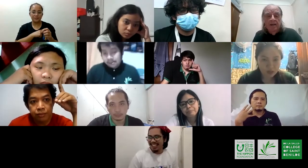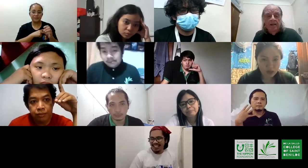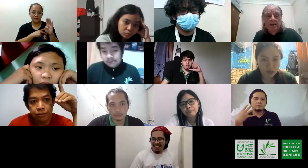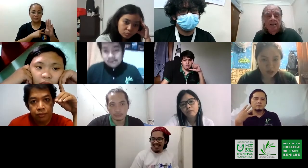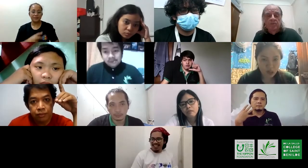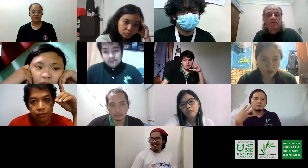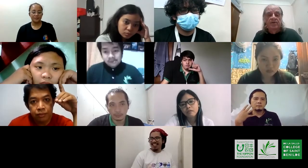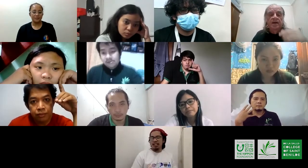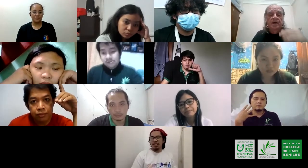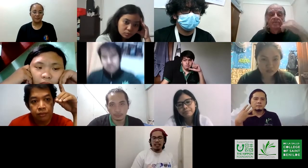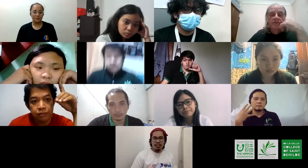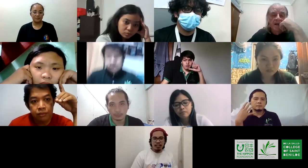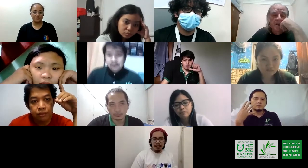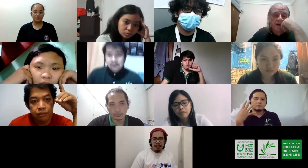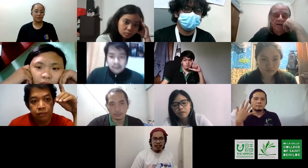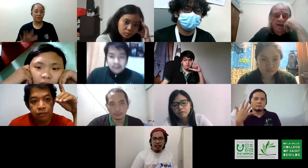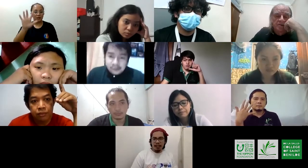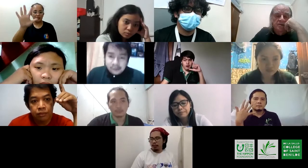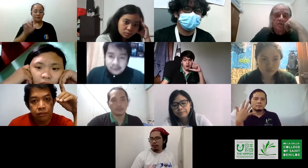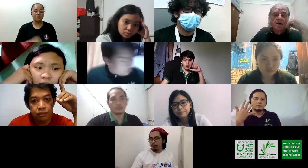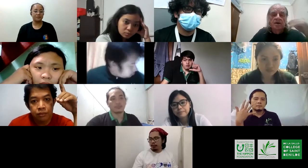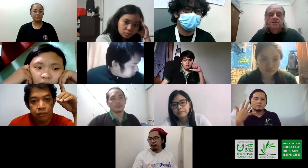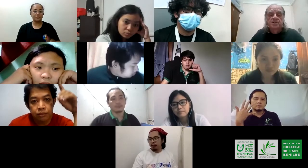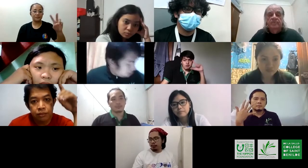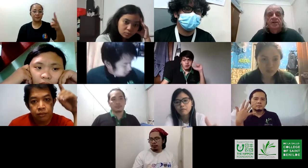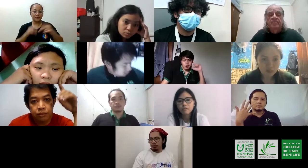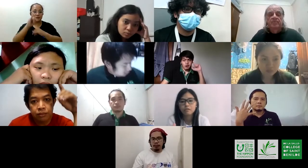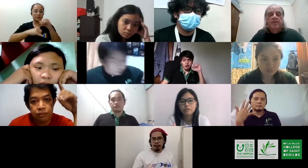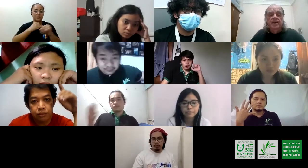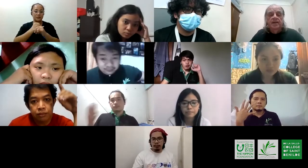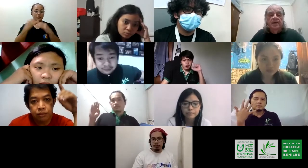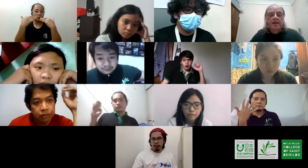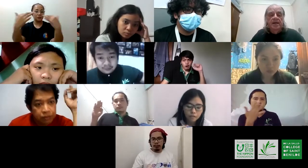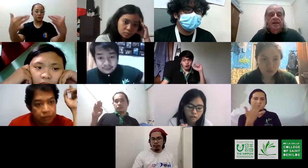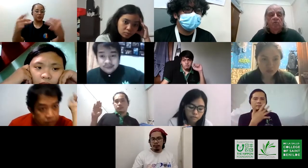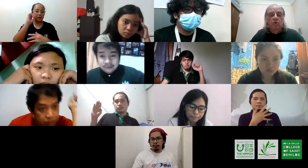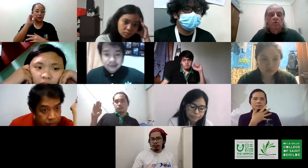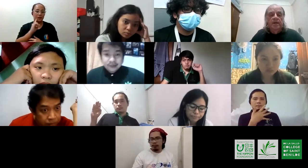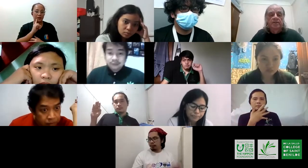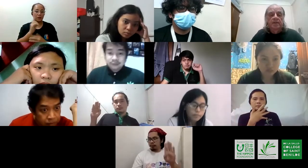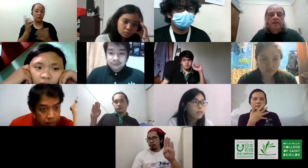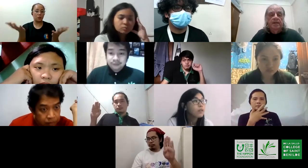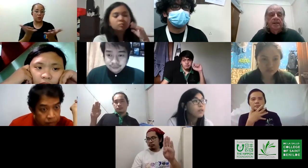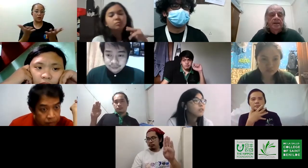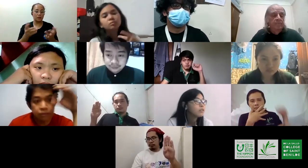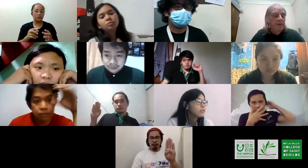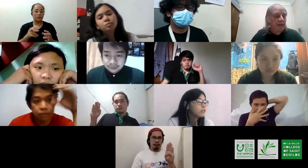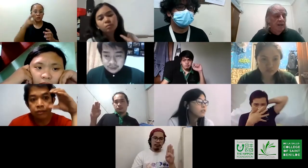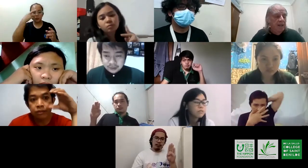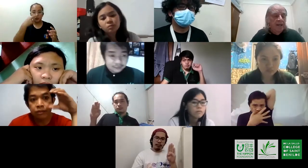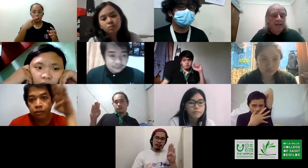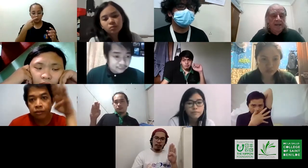And number 5, the Second International Congress of the Deaf met in A, Rome, Italy, B, Milan,